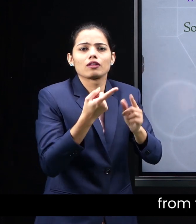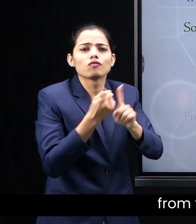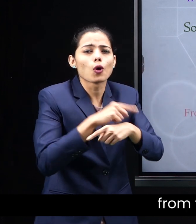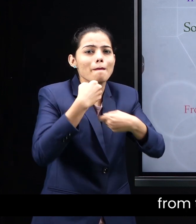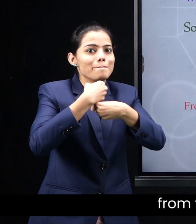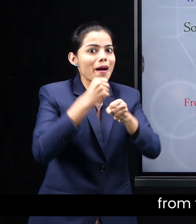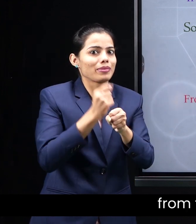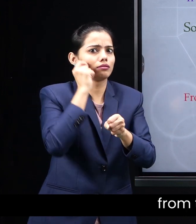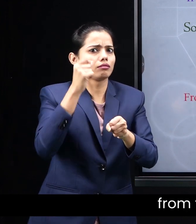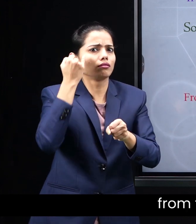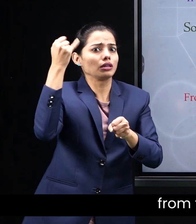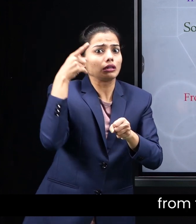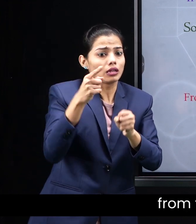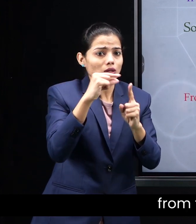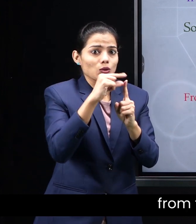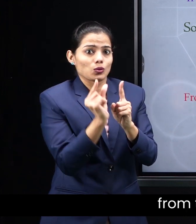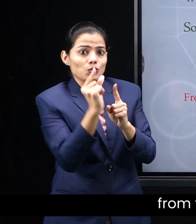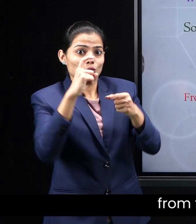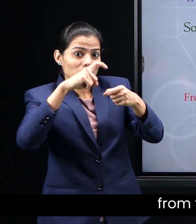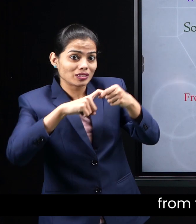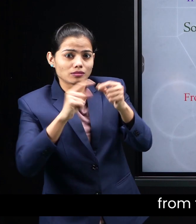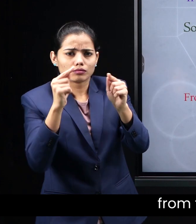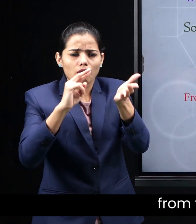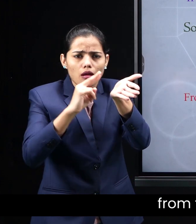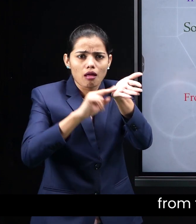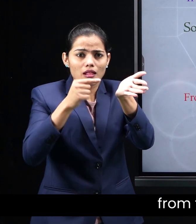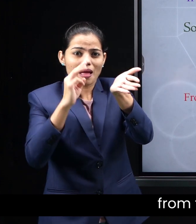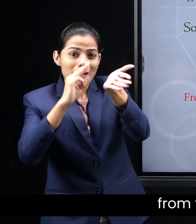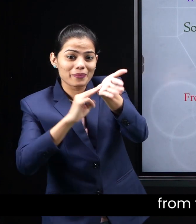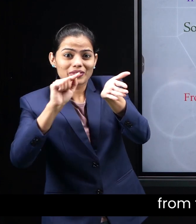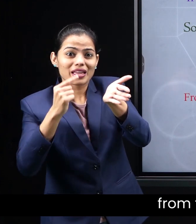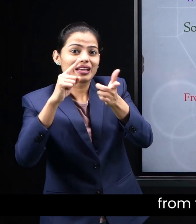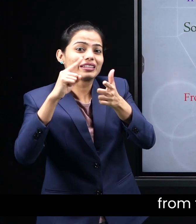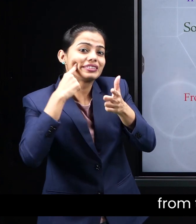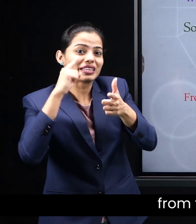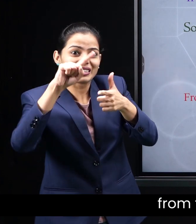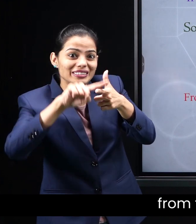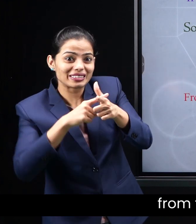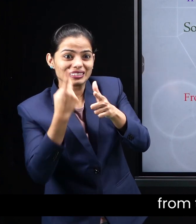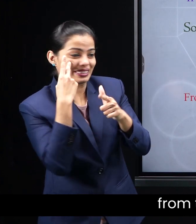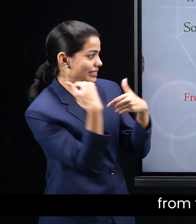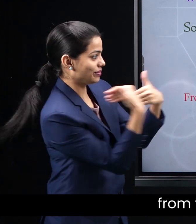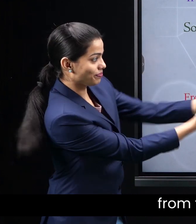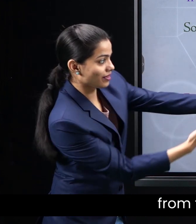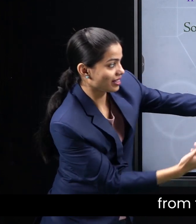From the diagram, P union Q is equal to N, M, I, J.